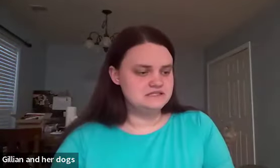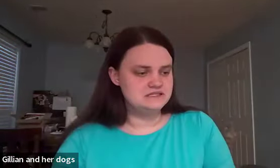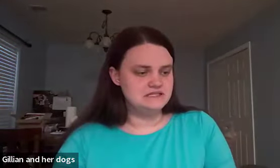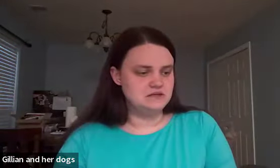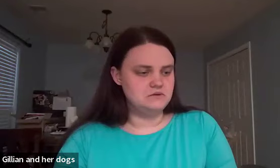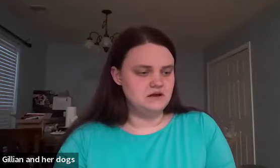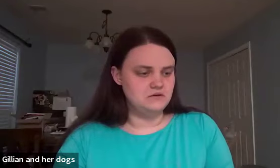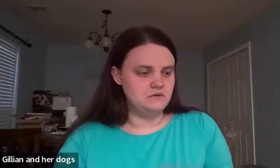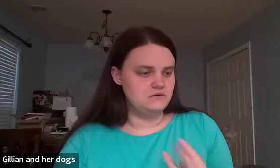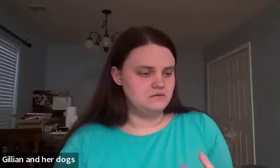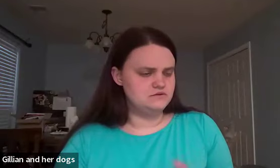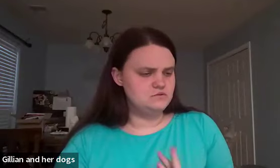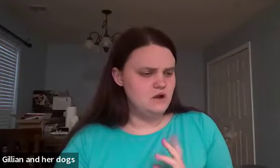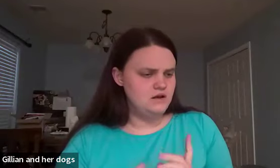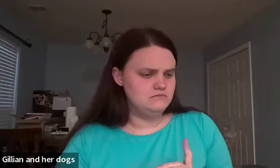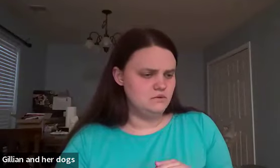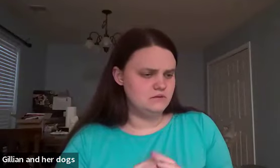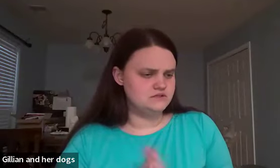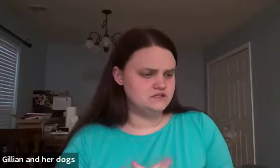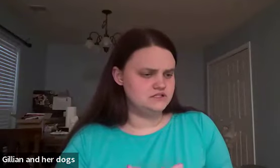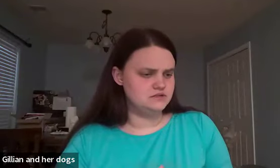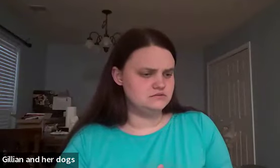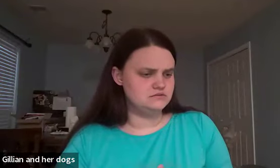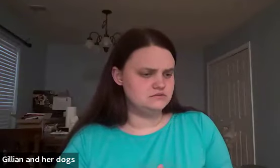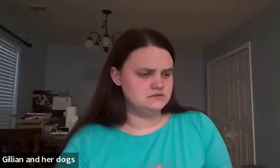Let's see. What other weather one? There was one more I was gonna do.